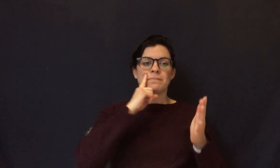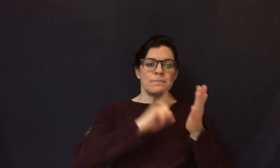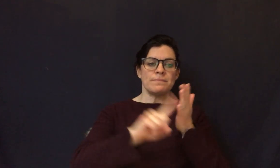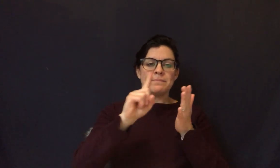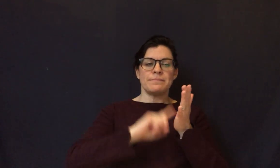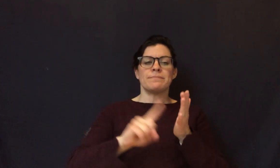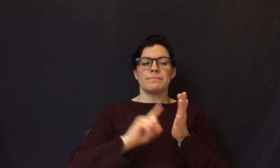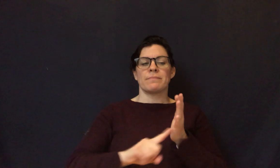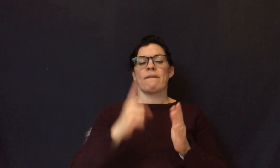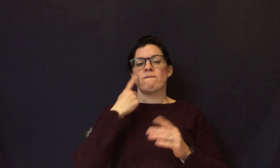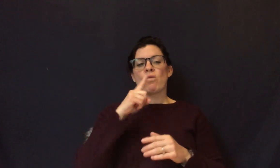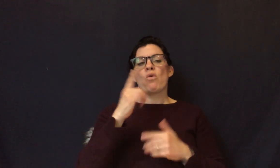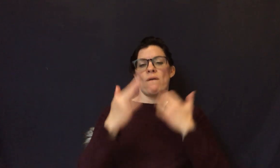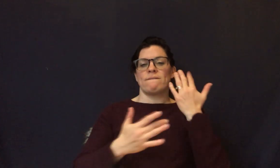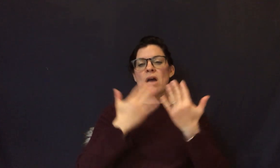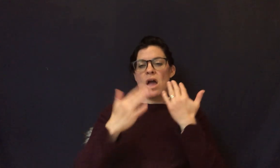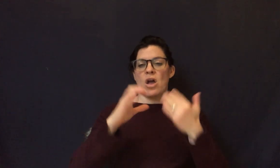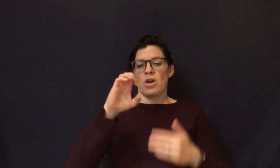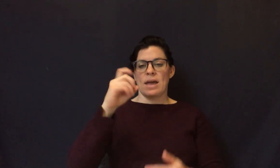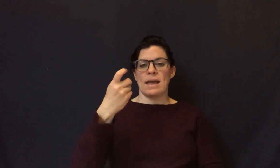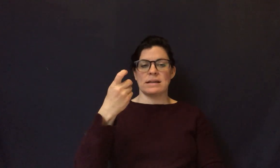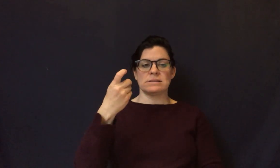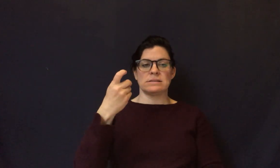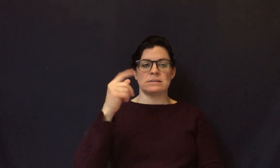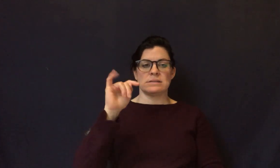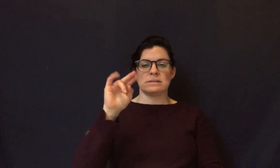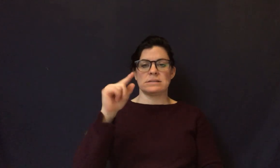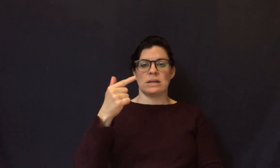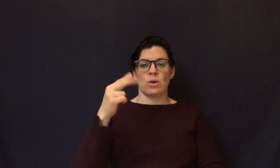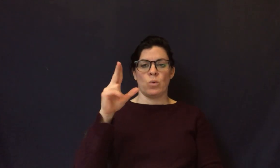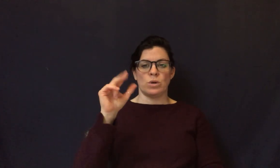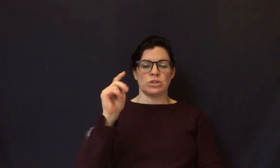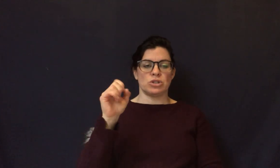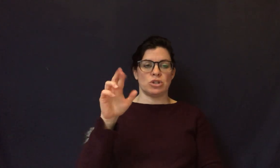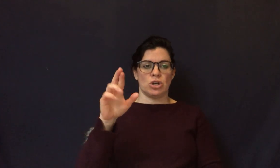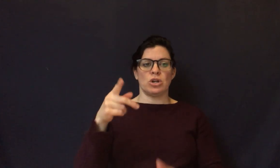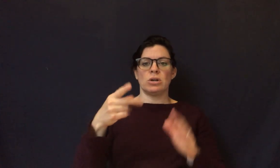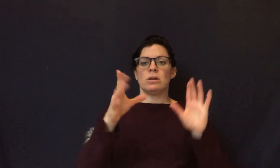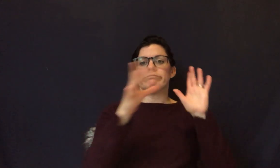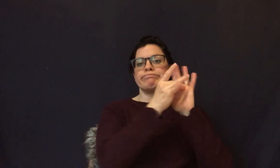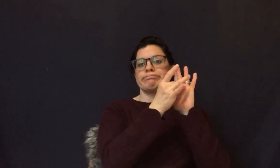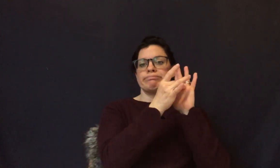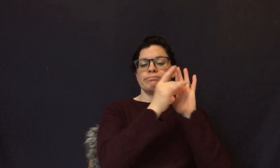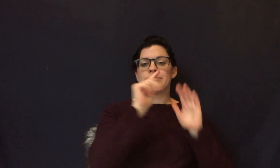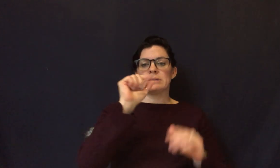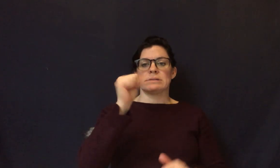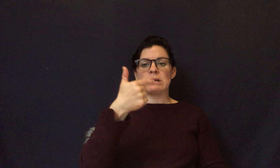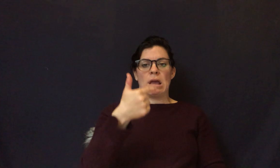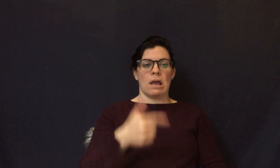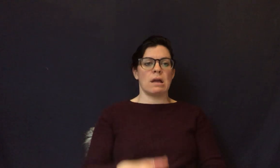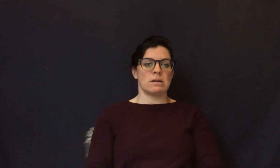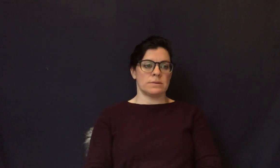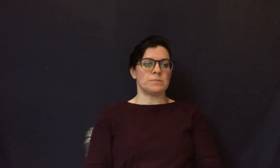we saw the guy walking around the building. The guy walking around the building. He inspects all the fire extinguishers to make sure that they